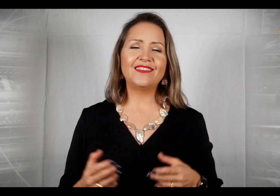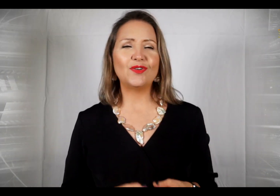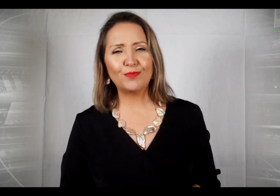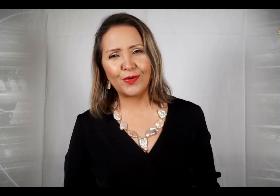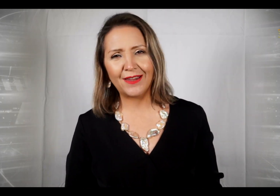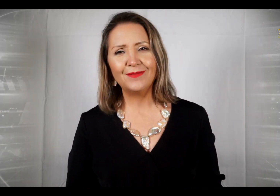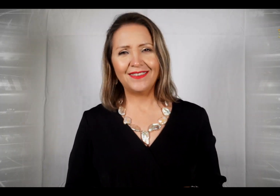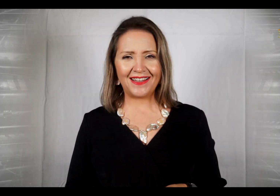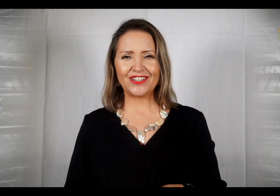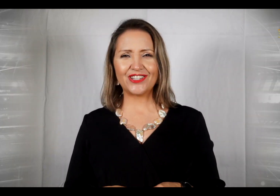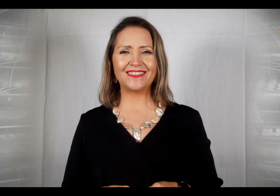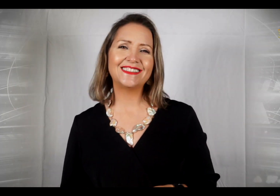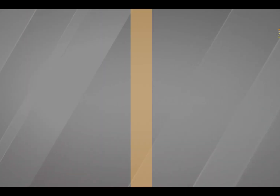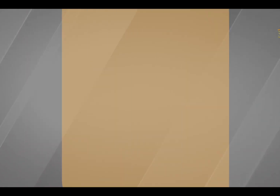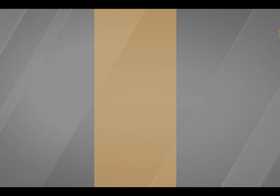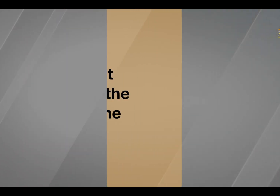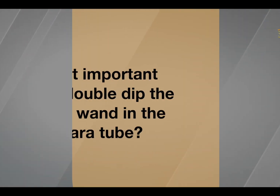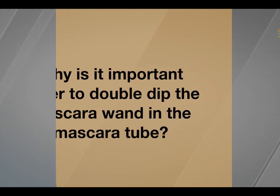you prime the lashes.